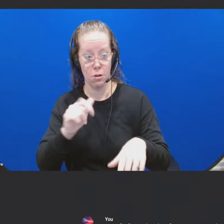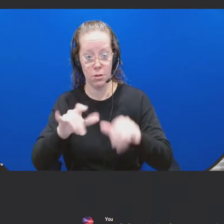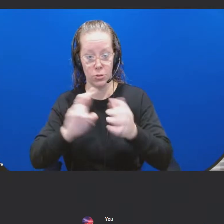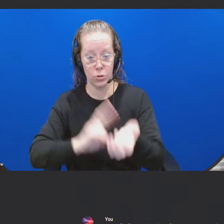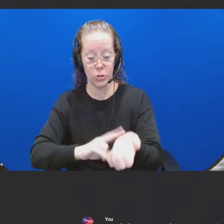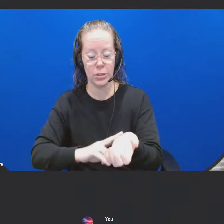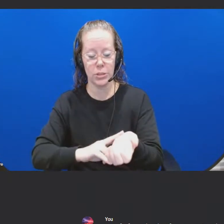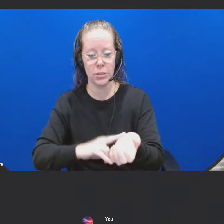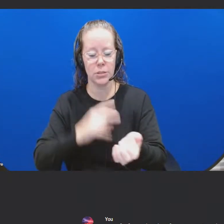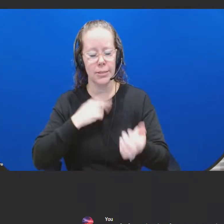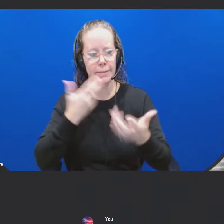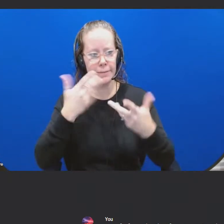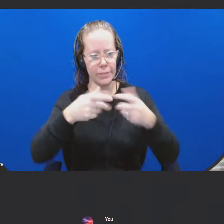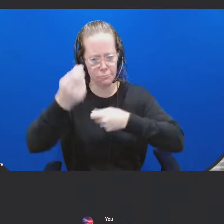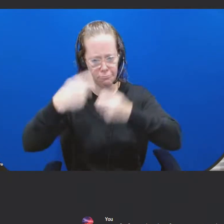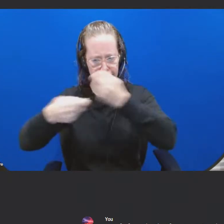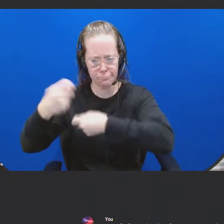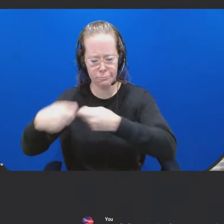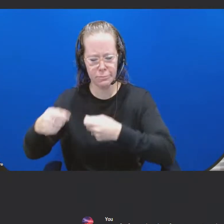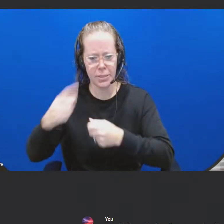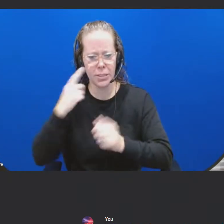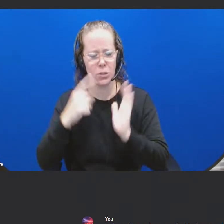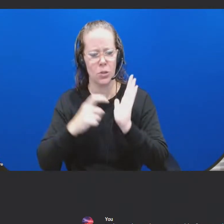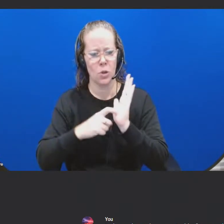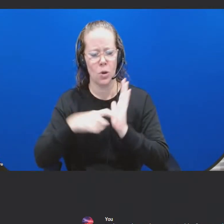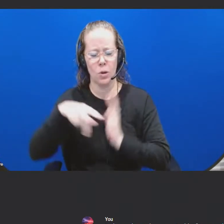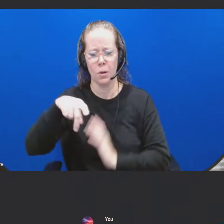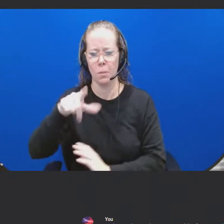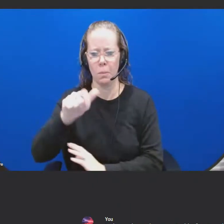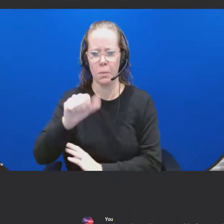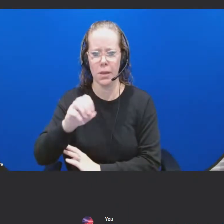TVs interfered with the radio